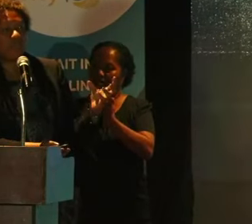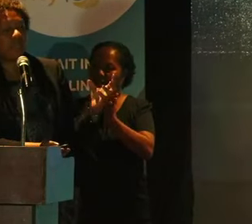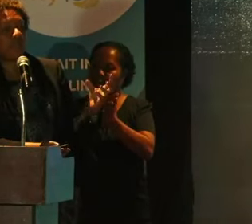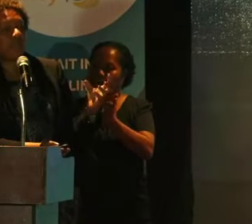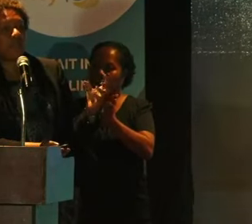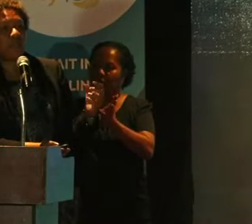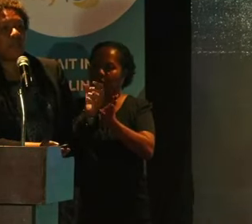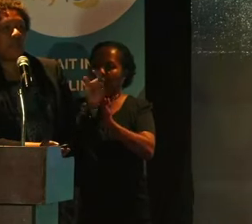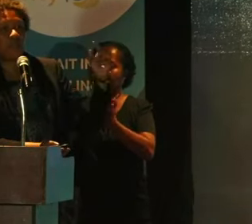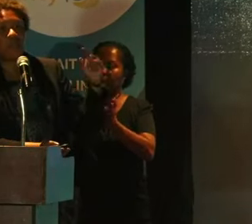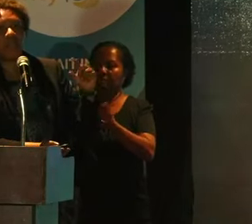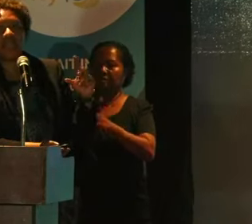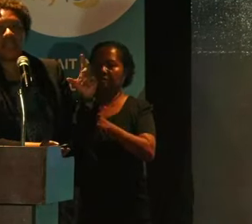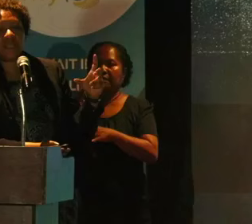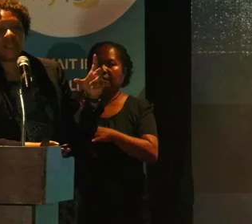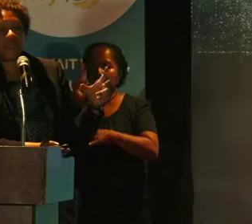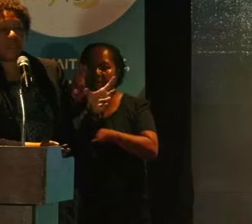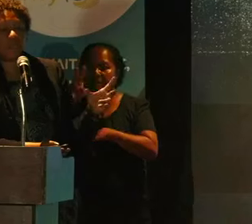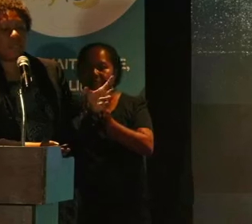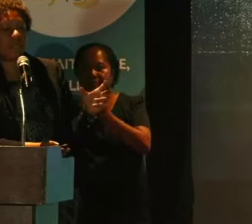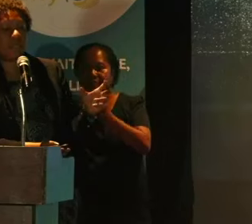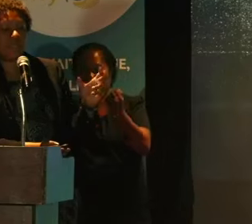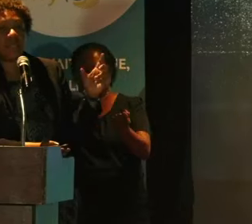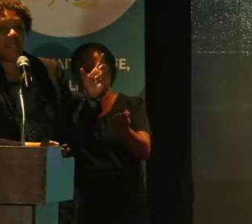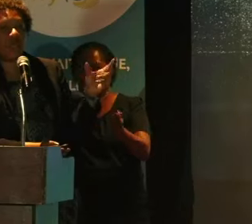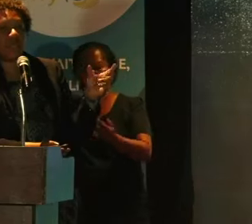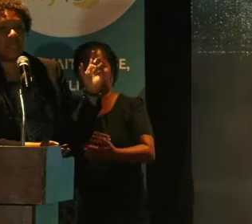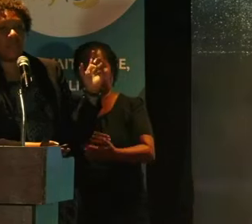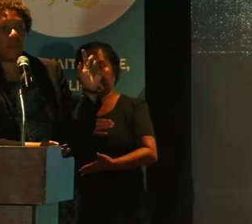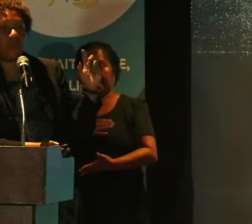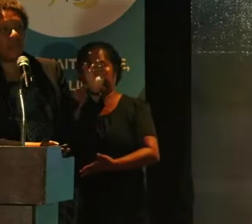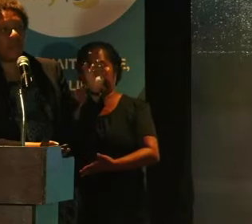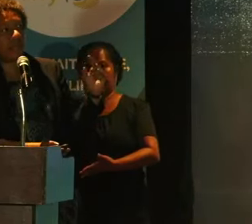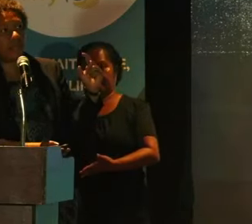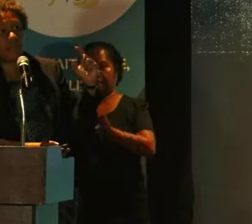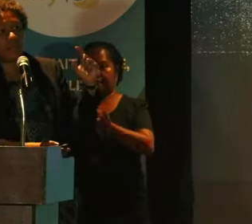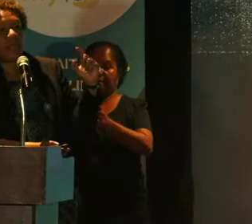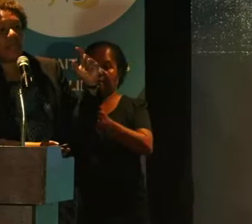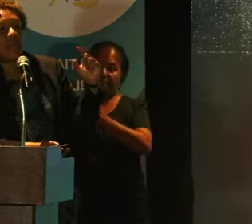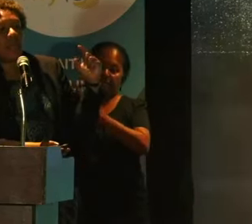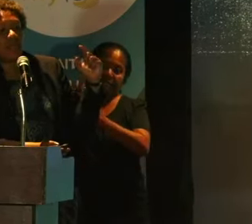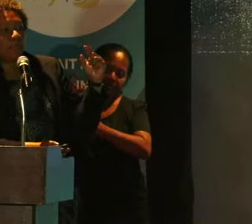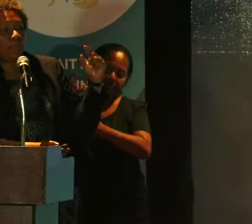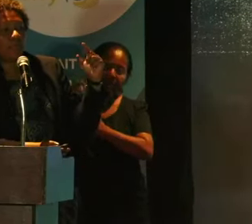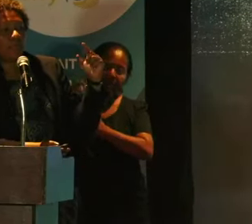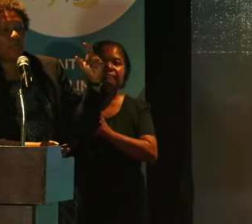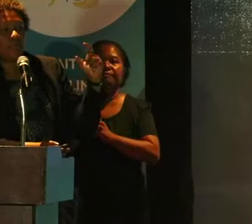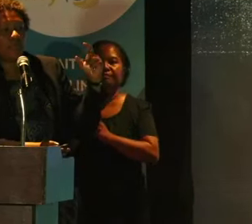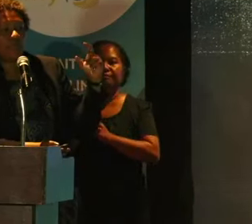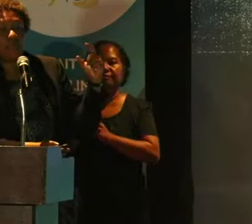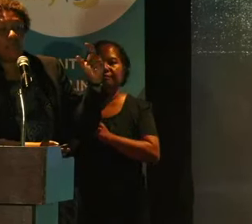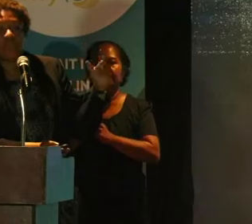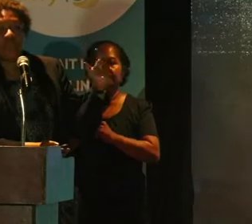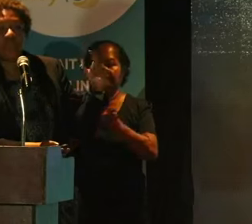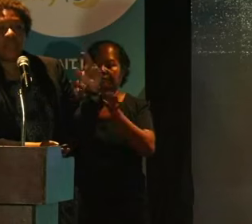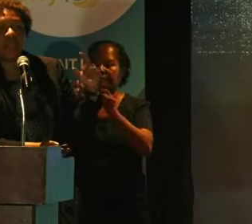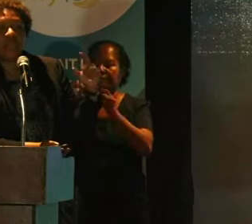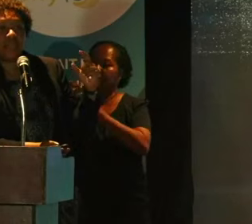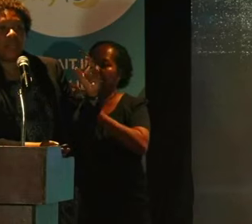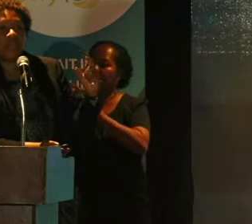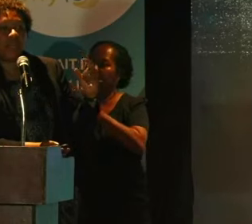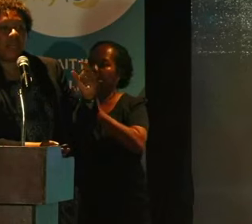out on your daily newspapers. If you see an advertisement from NCDC saying, please comment if you agree that this this outlet should